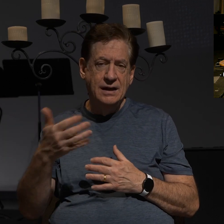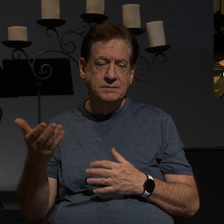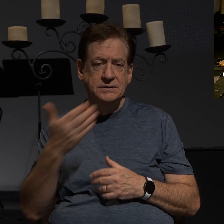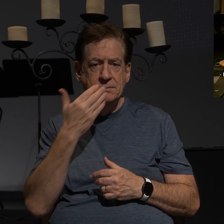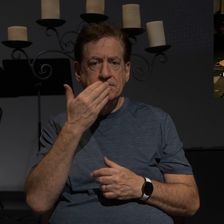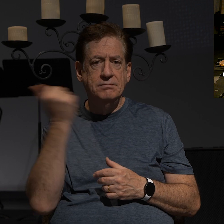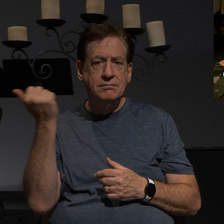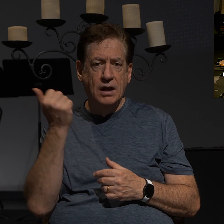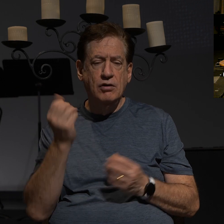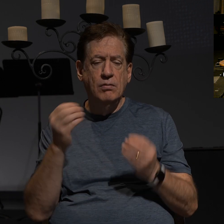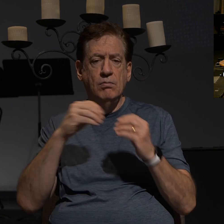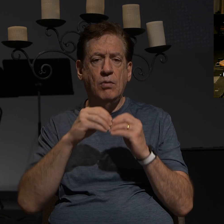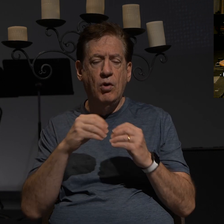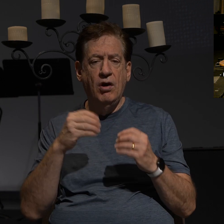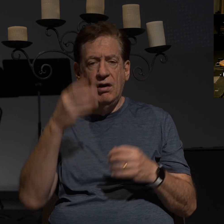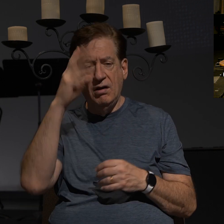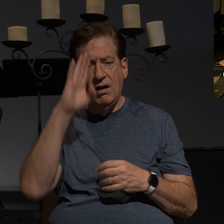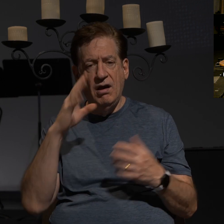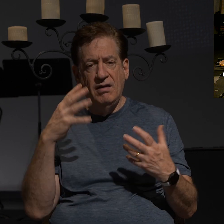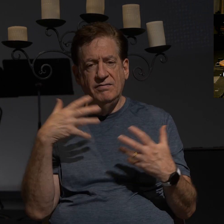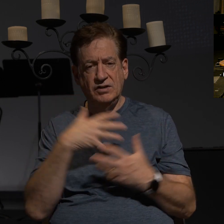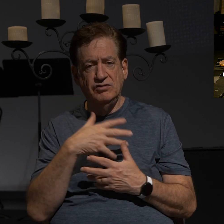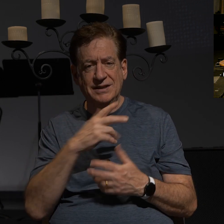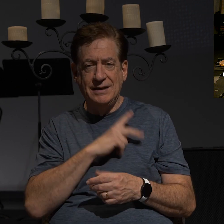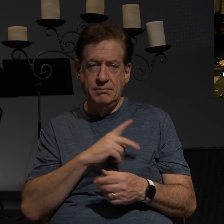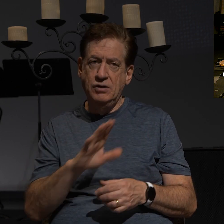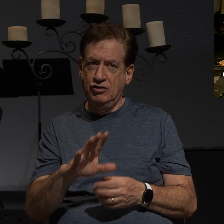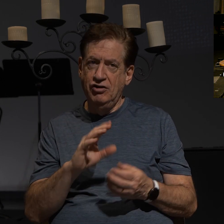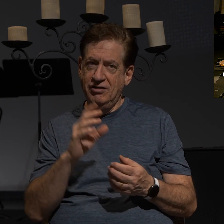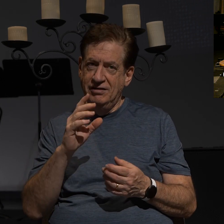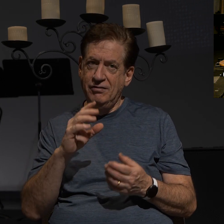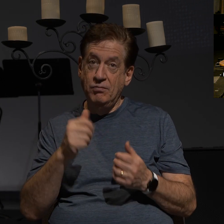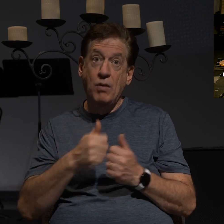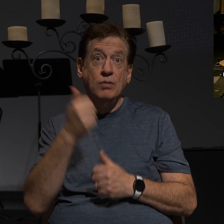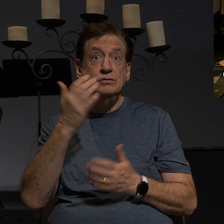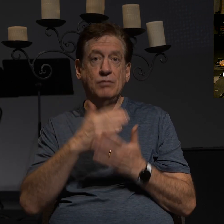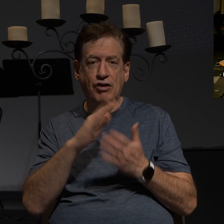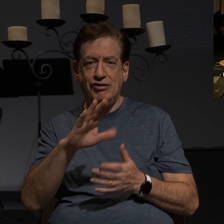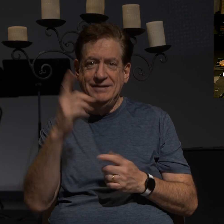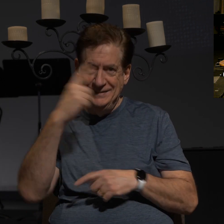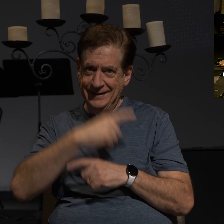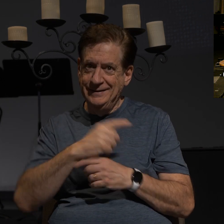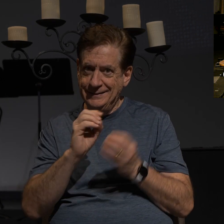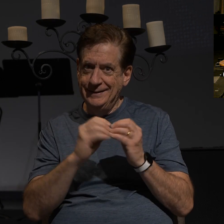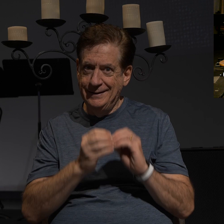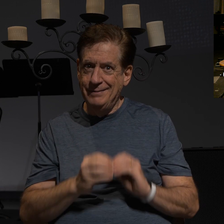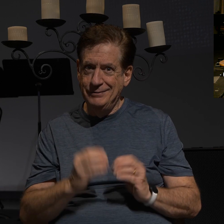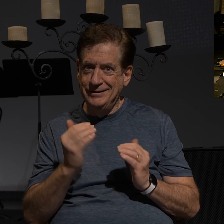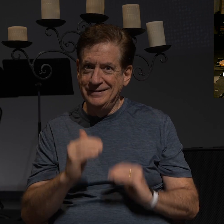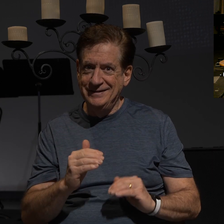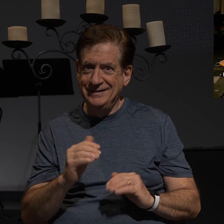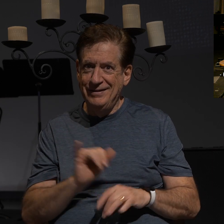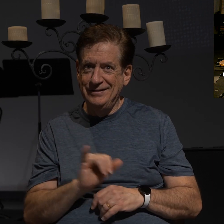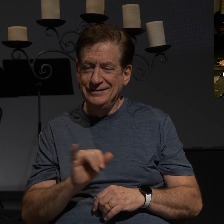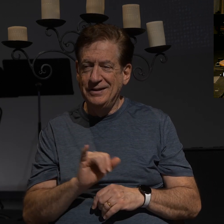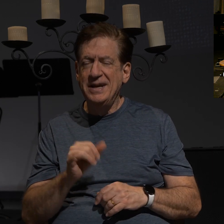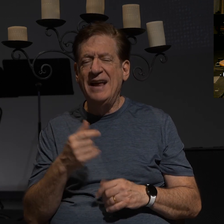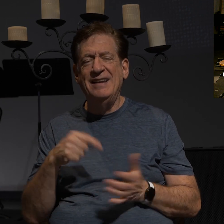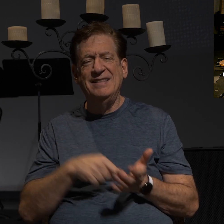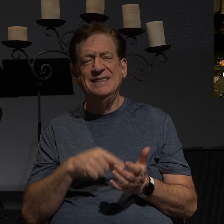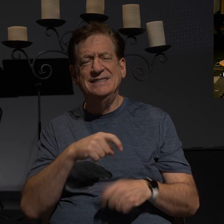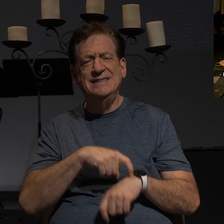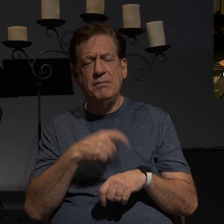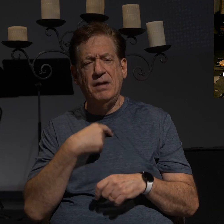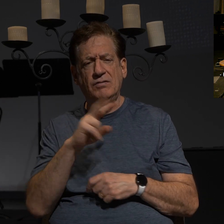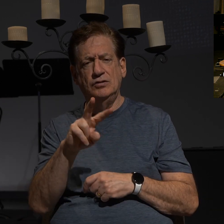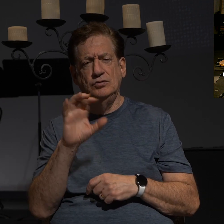more God-fearing kings, but for the most part, your days are numbered also. But in Israel at this time, we have